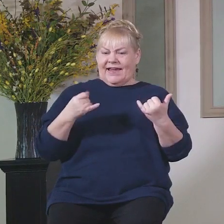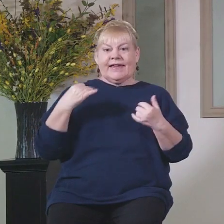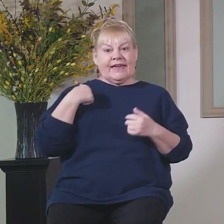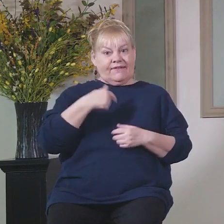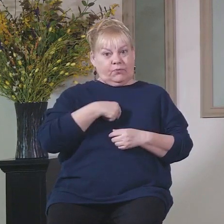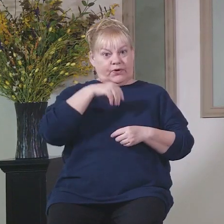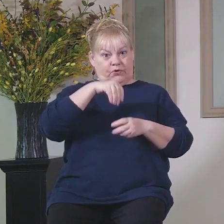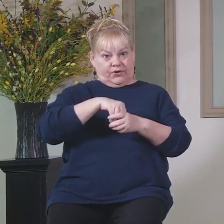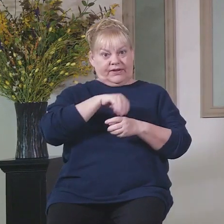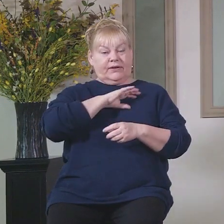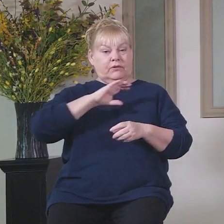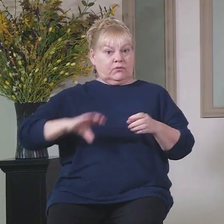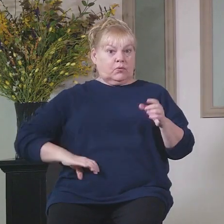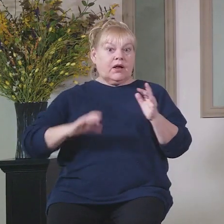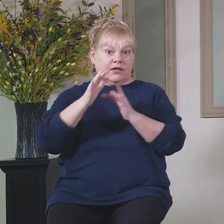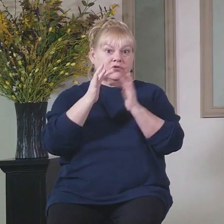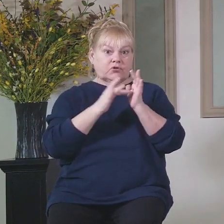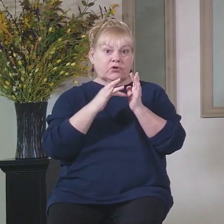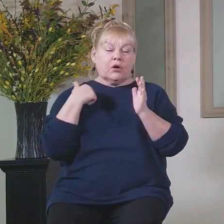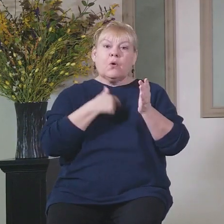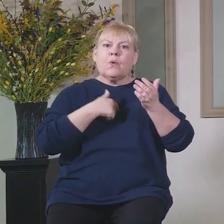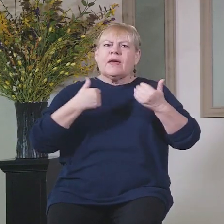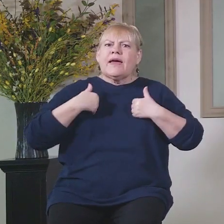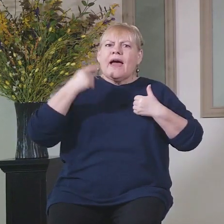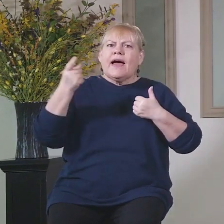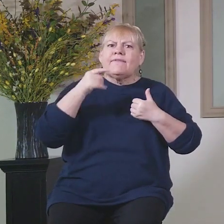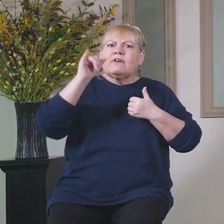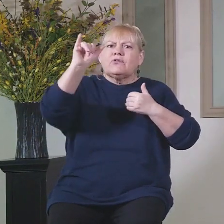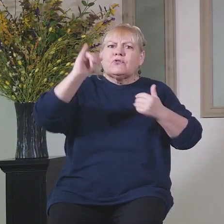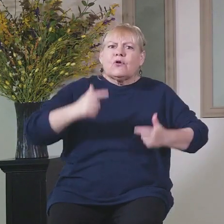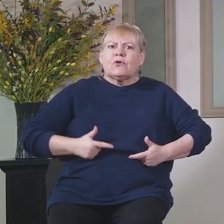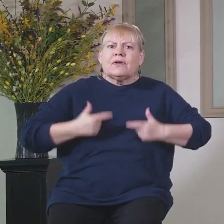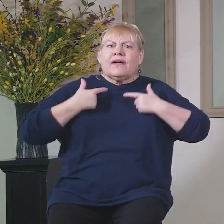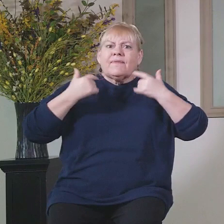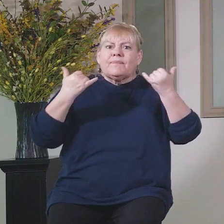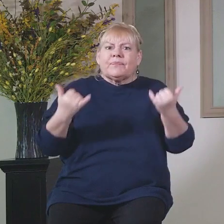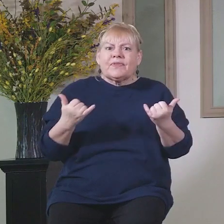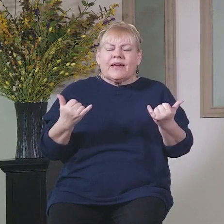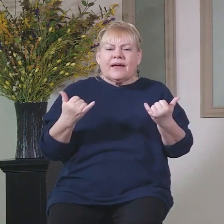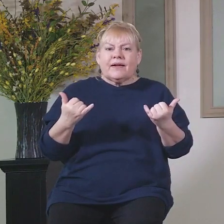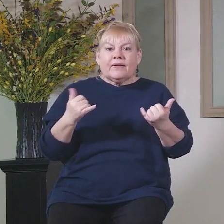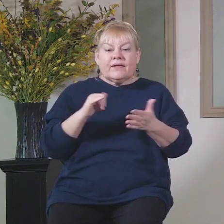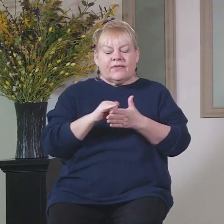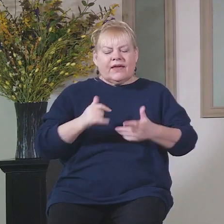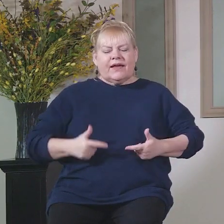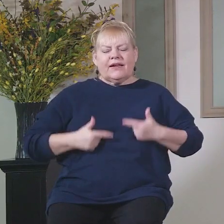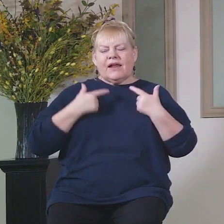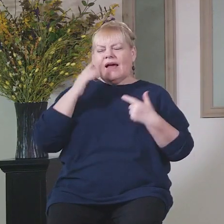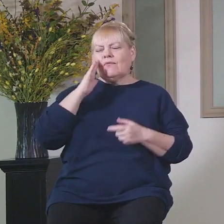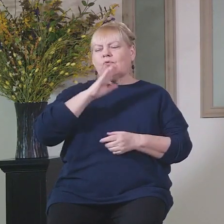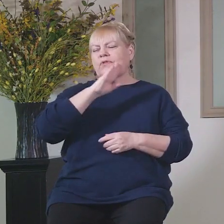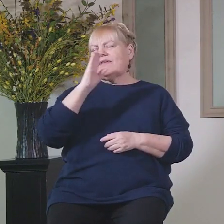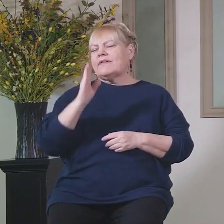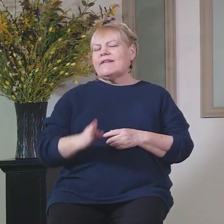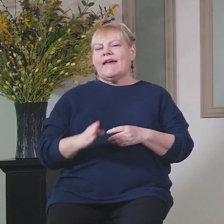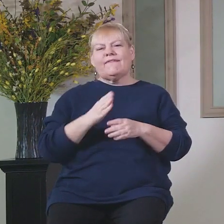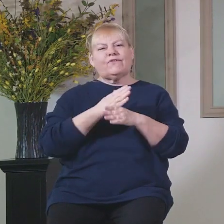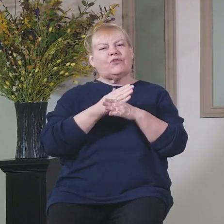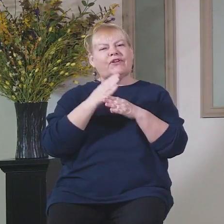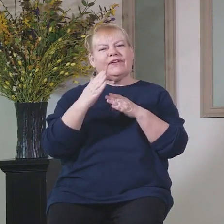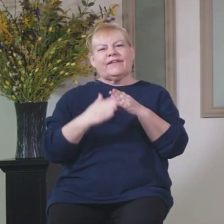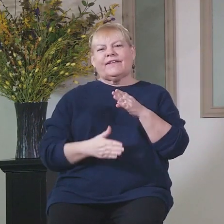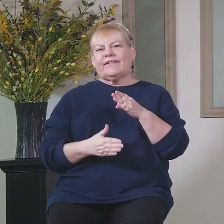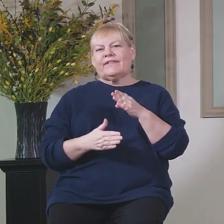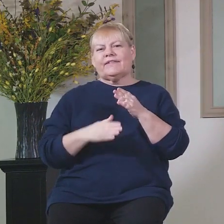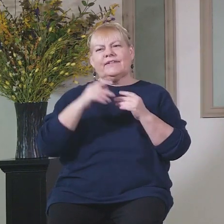are in Christ Jesus. We have eternal life now. And that life will never end.